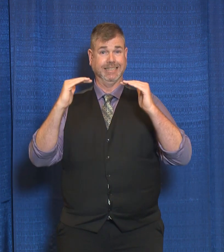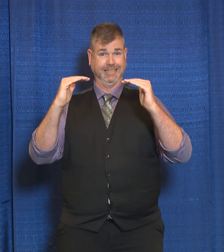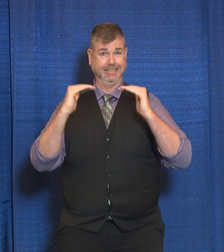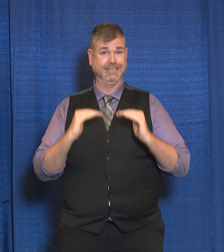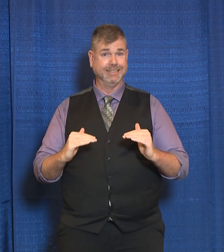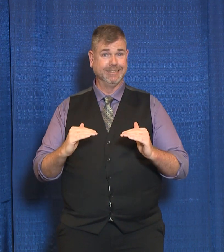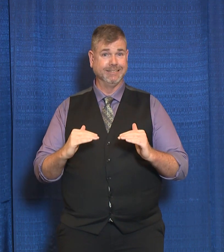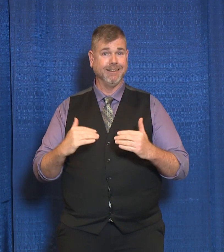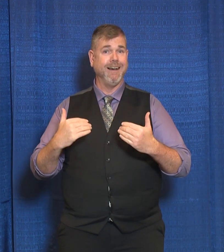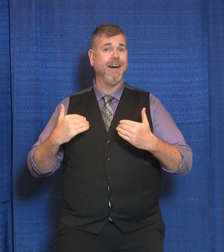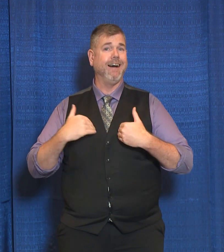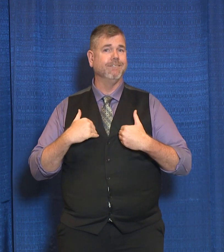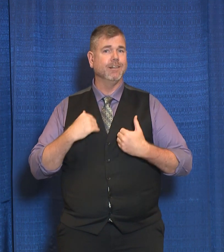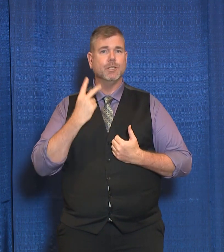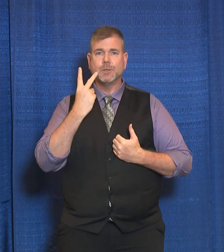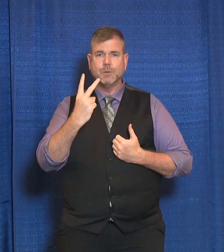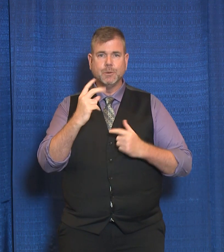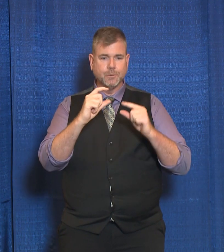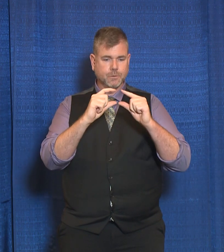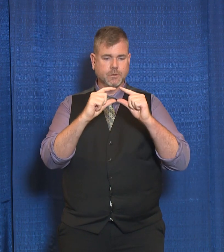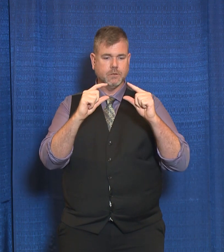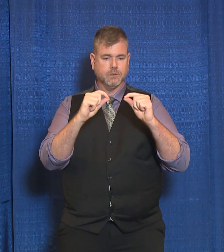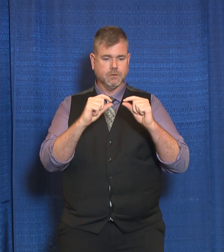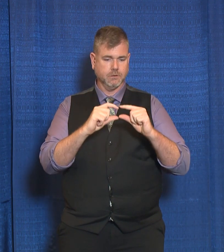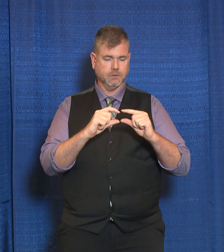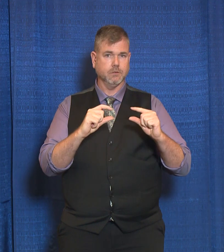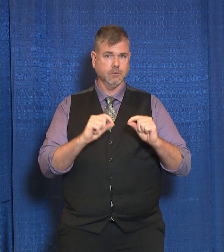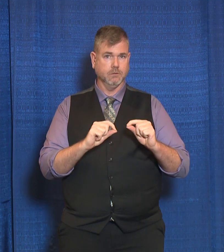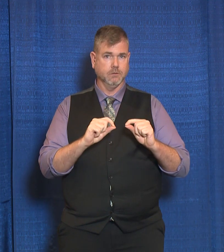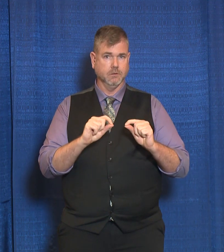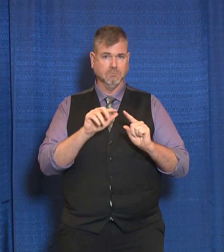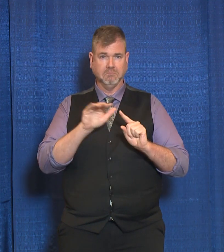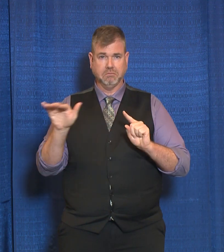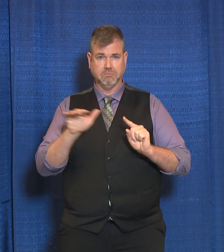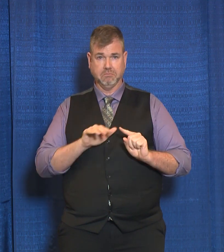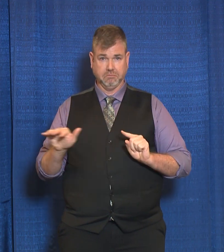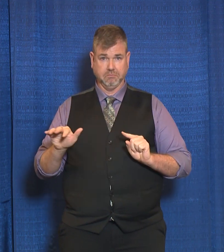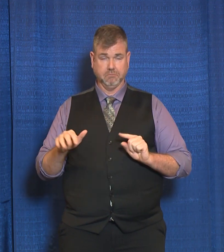Below the home address section are two checkboxes.